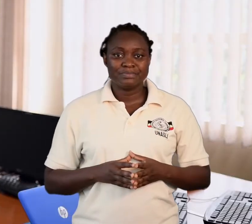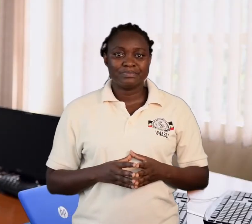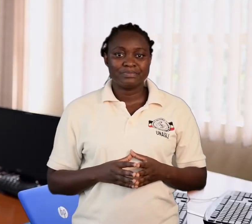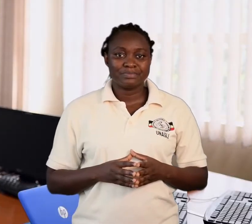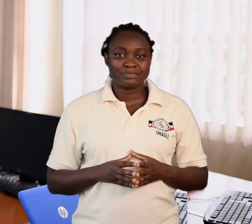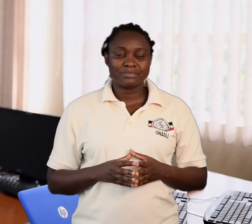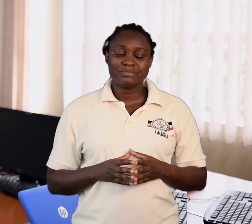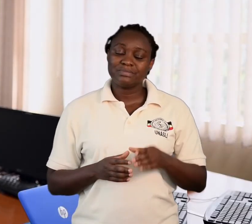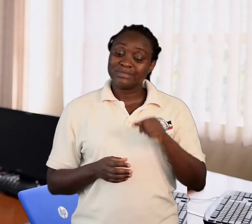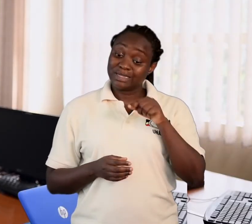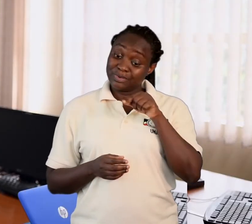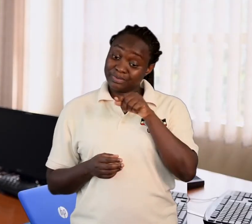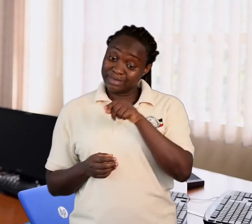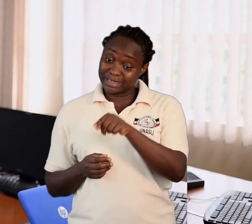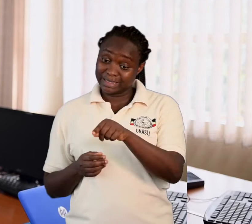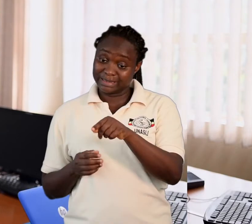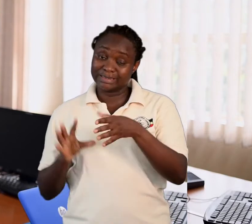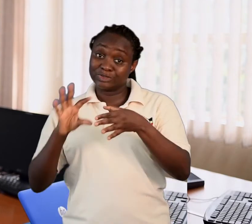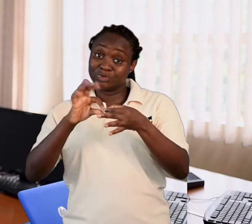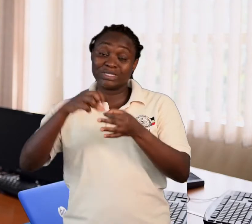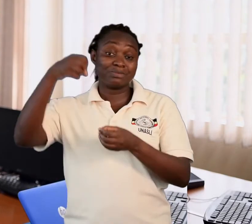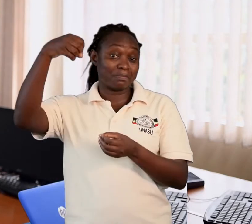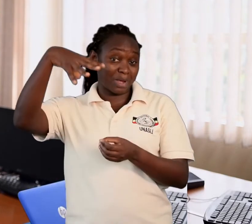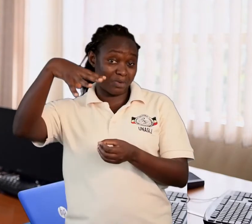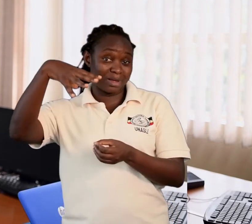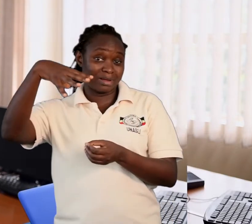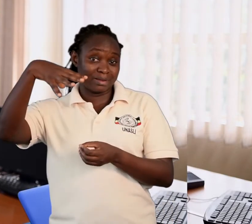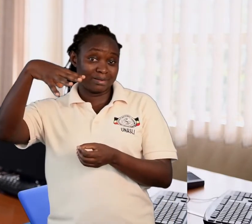That one is related to electricity.